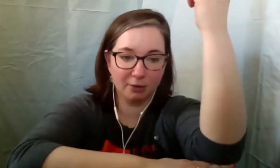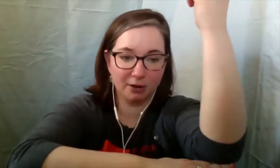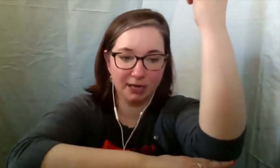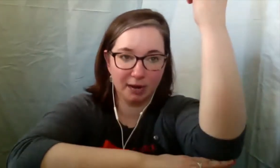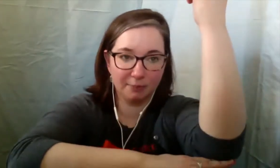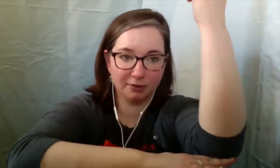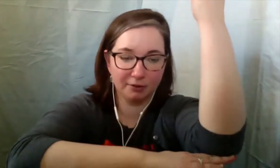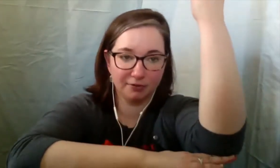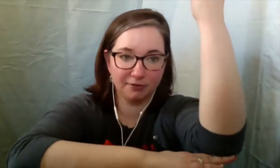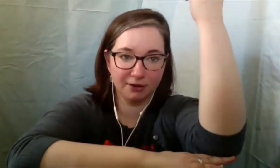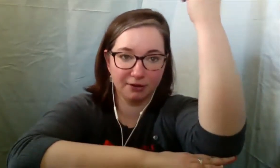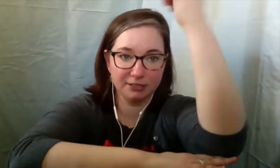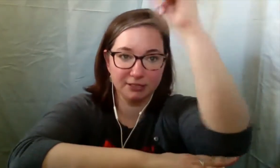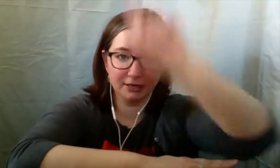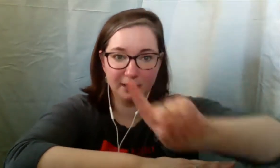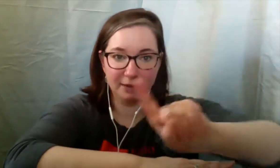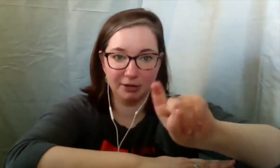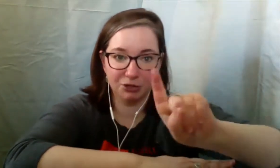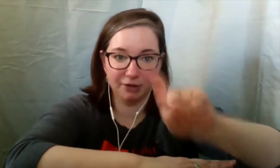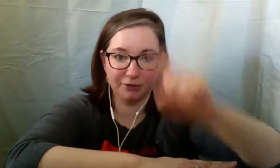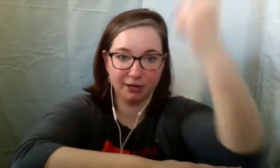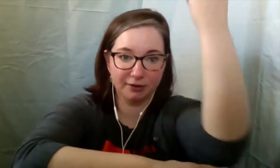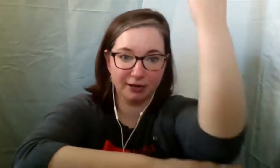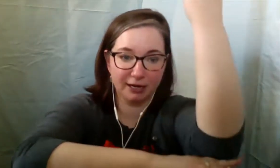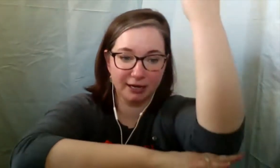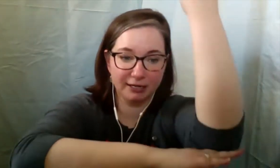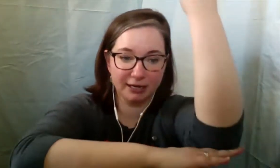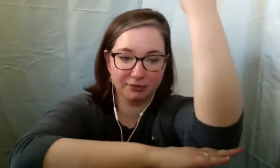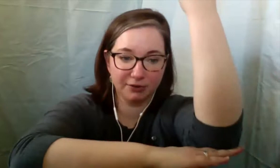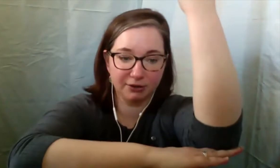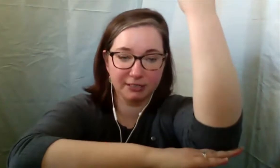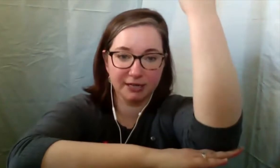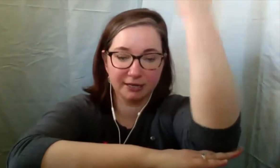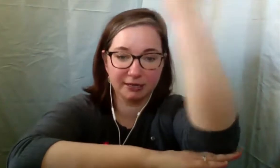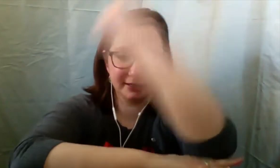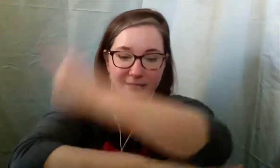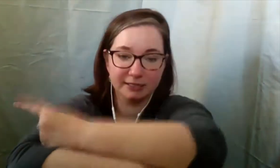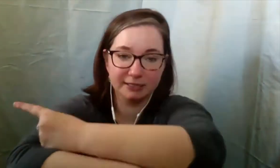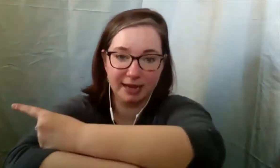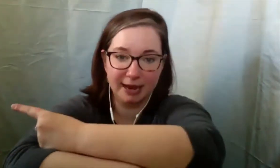top of the fingers, and make sure you have your index finger extended. Day.